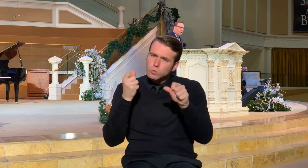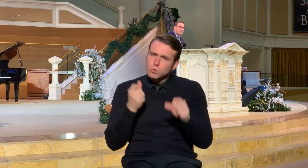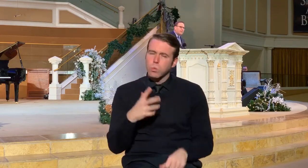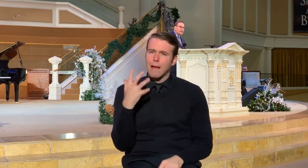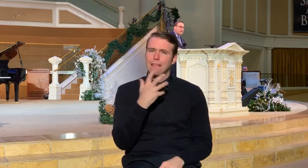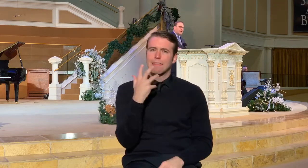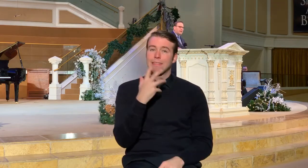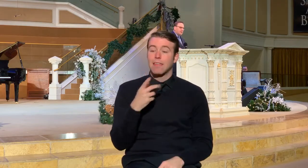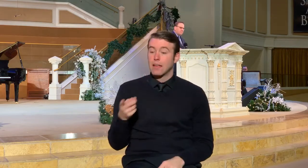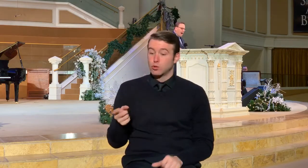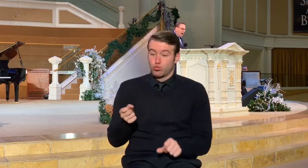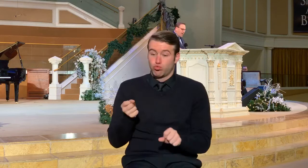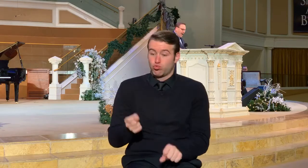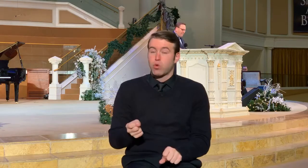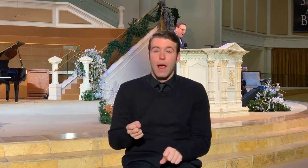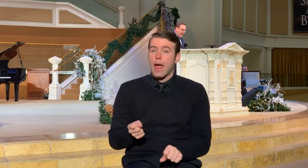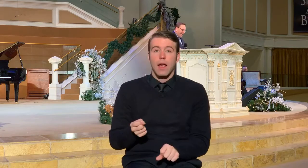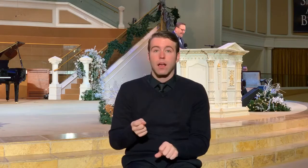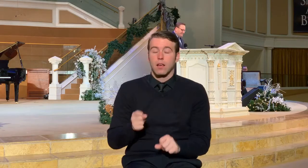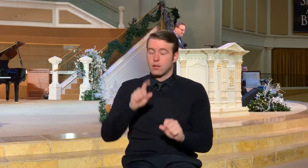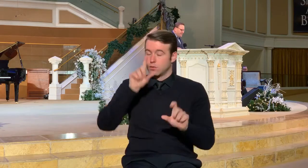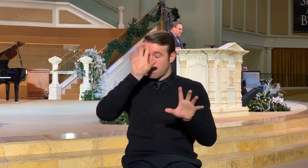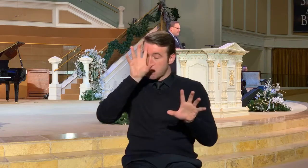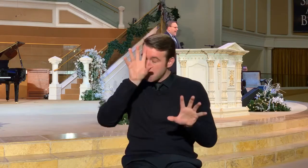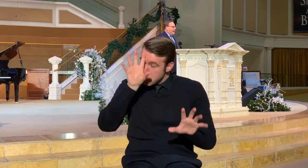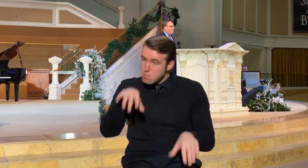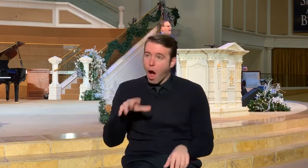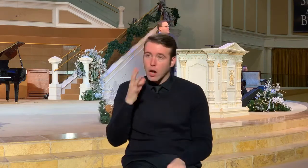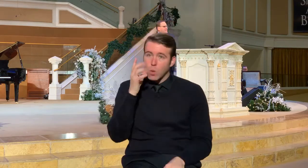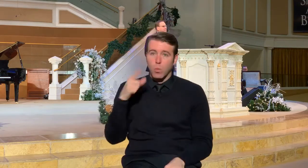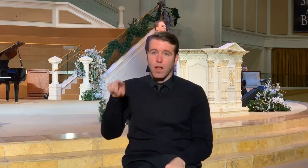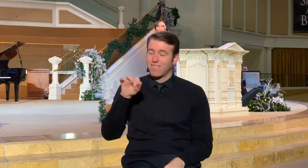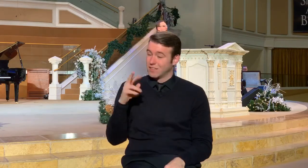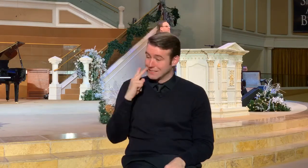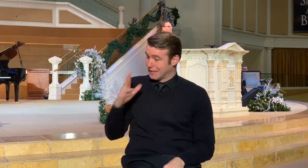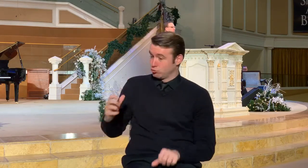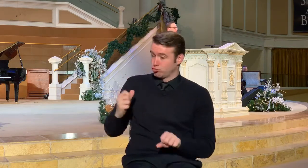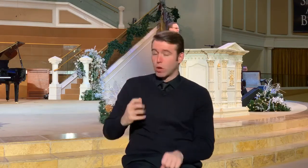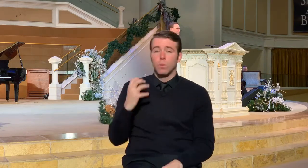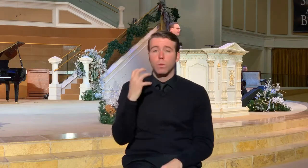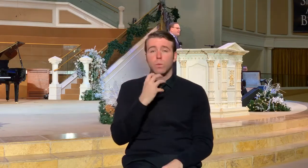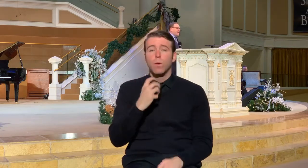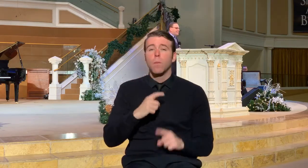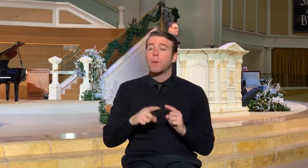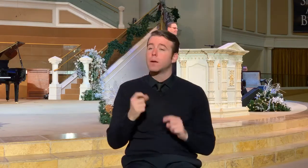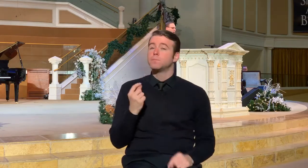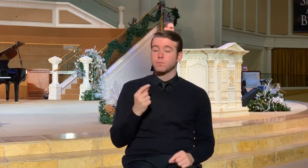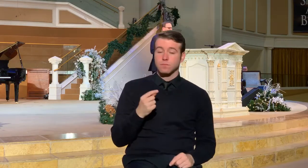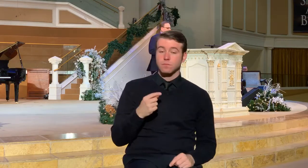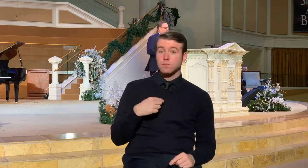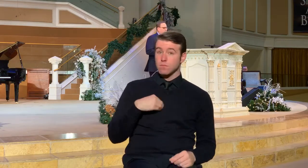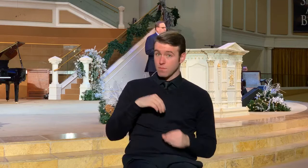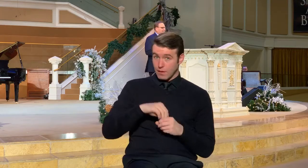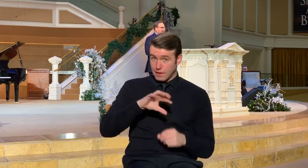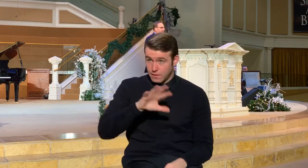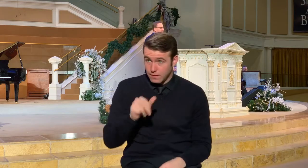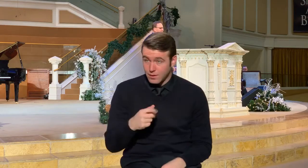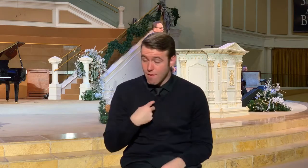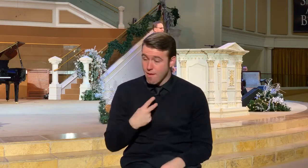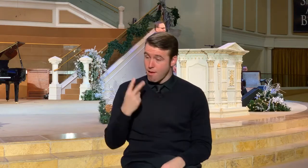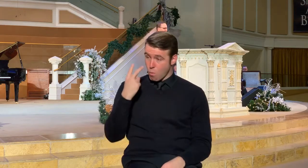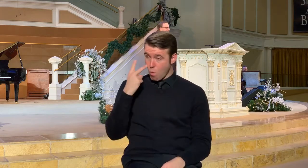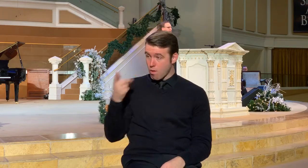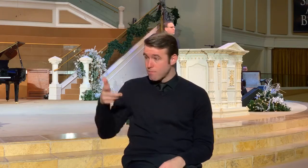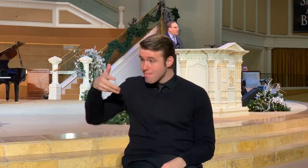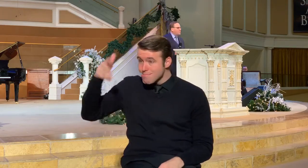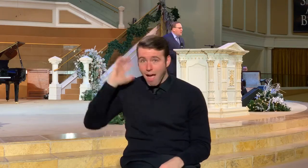would probably boggle our mind. But I watched over those couple of days, as I watched those